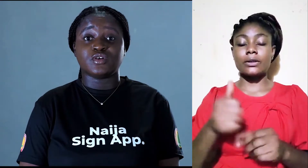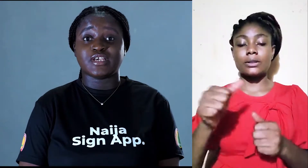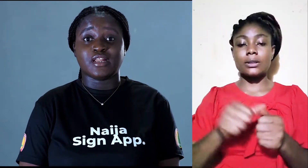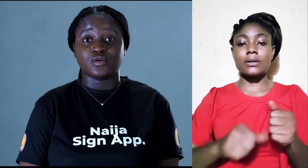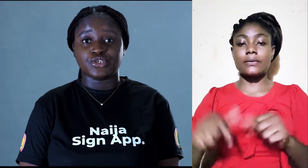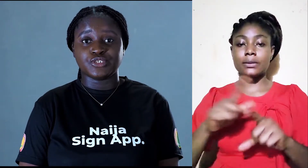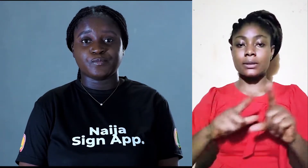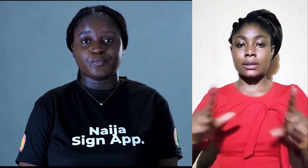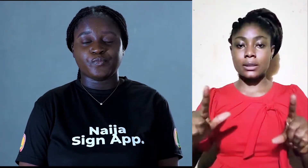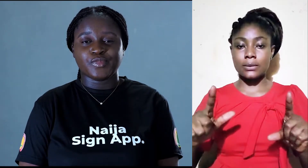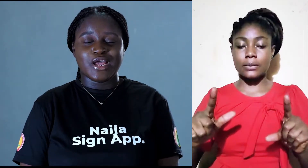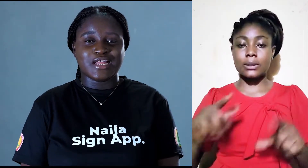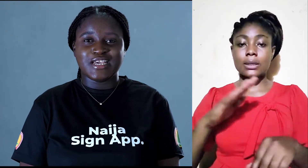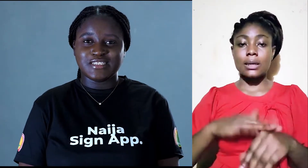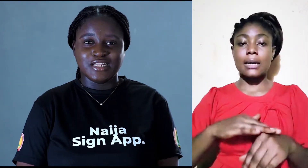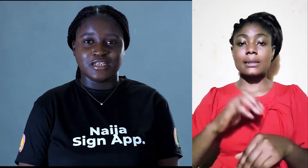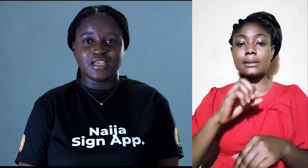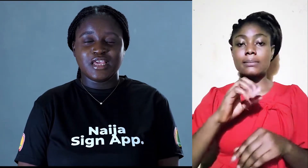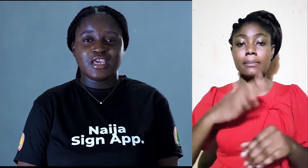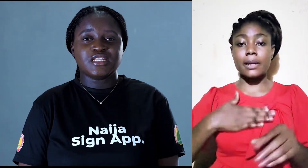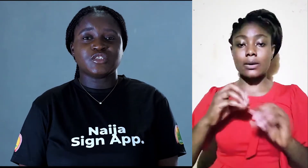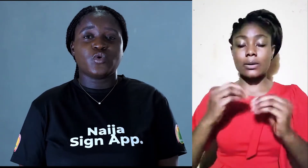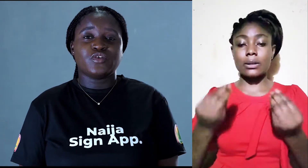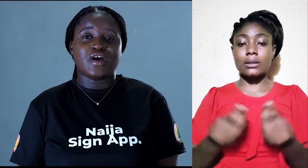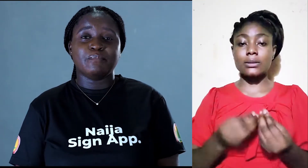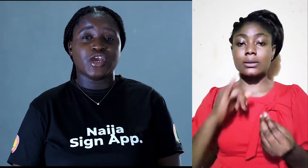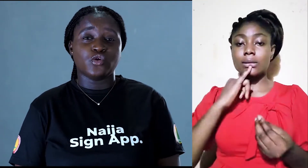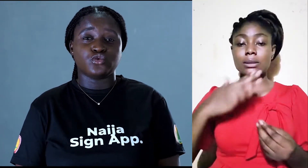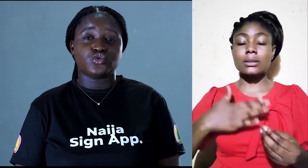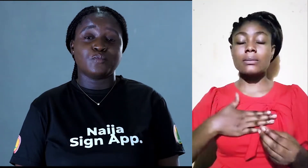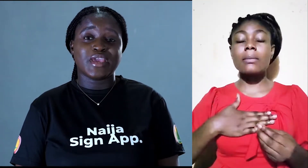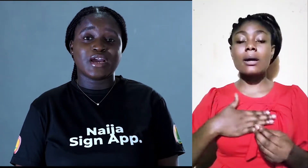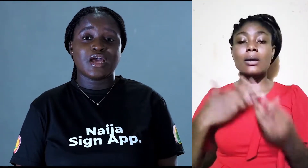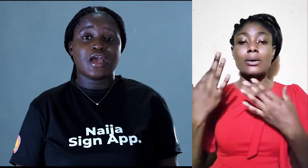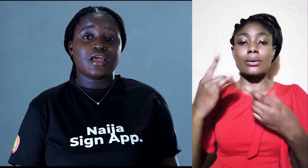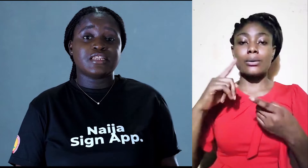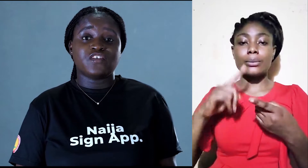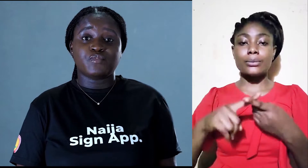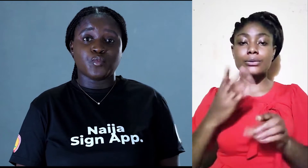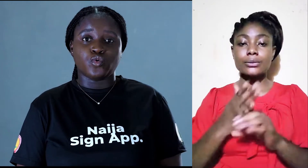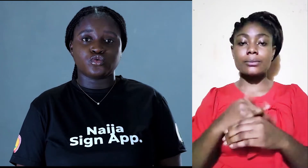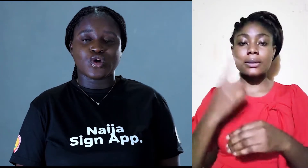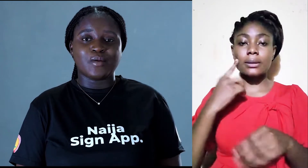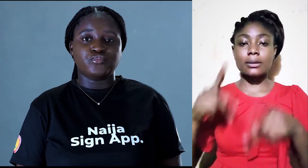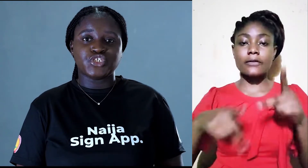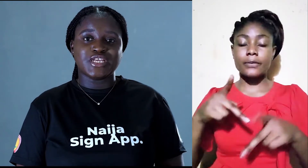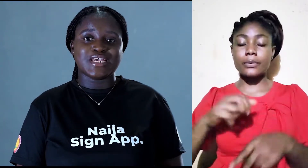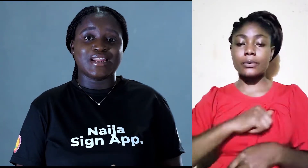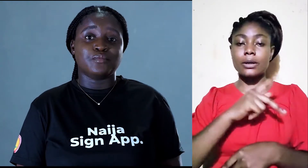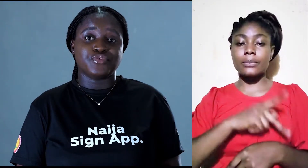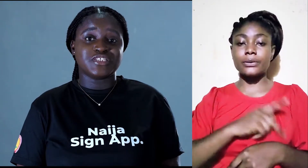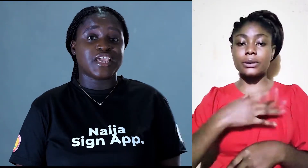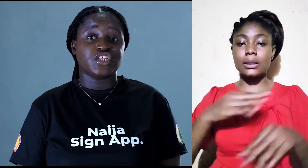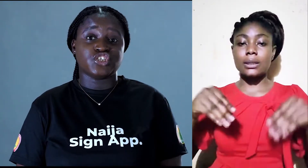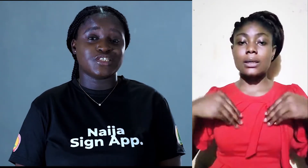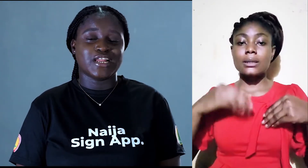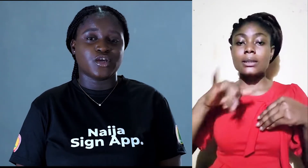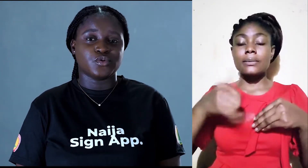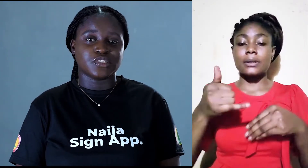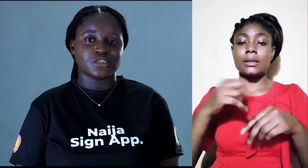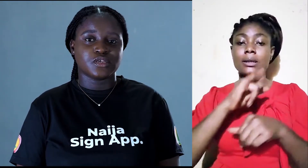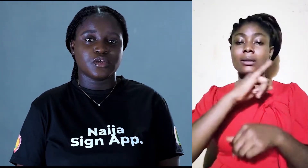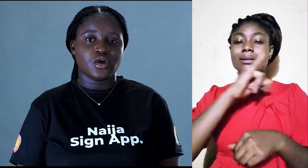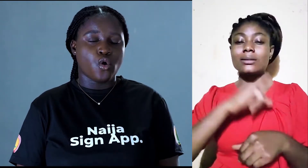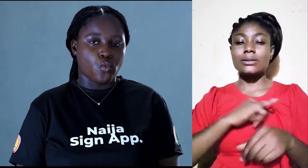every Indigenous sign language. At S-Deli, it is one of our main goals to make deaf people to appreciate and embrace their Indigenous